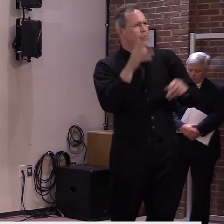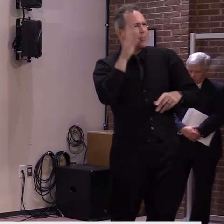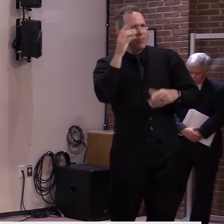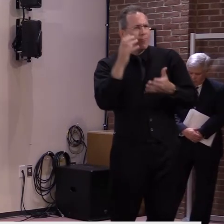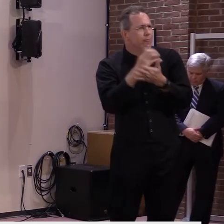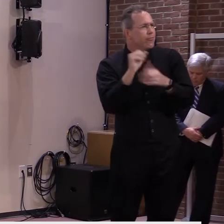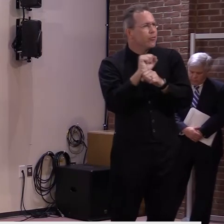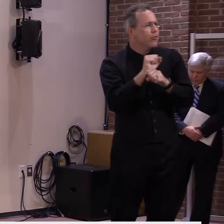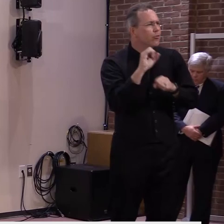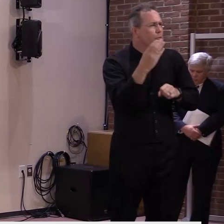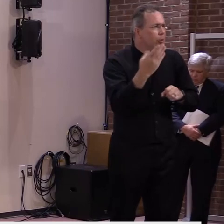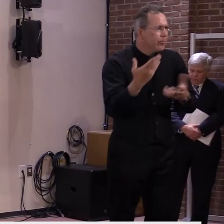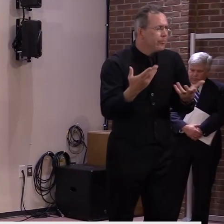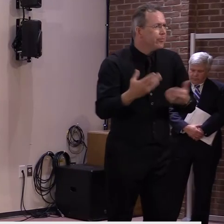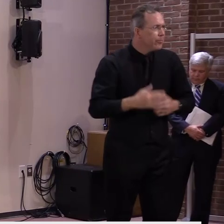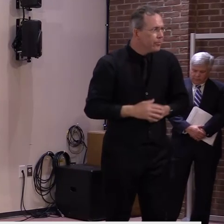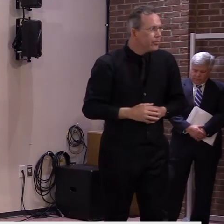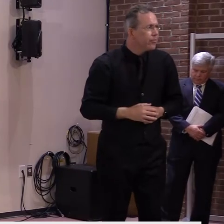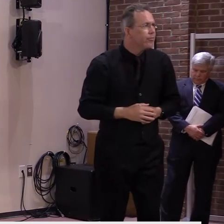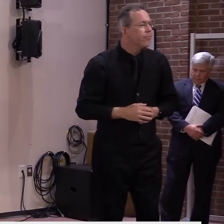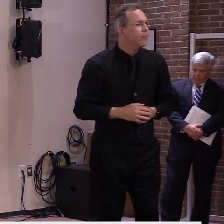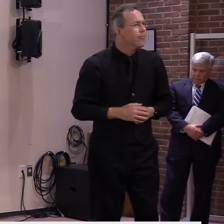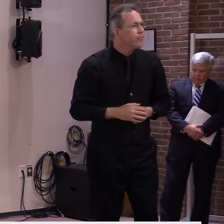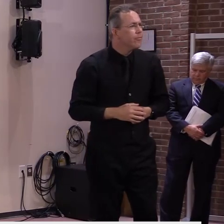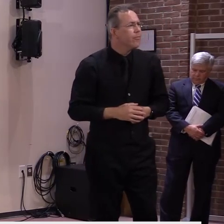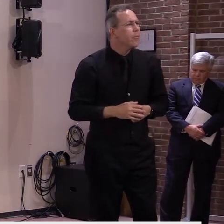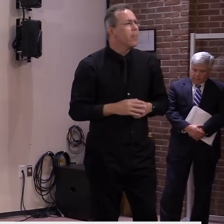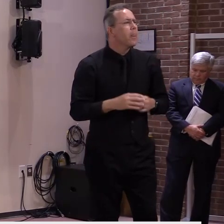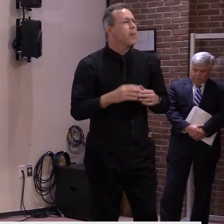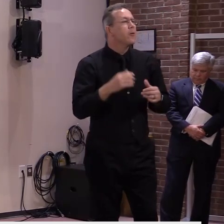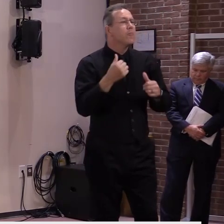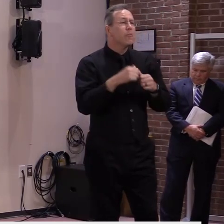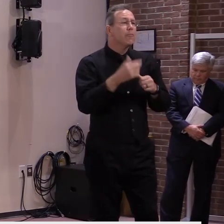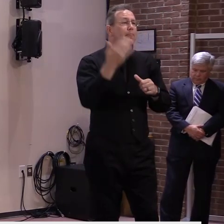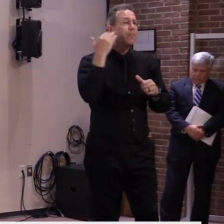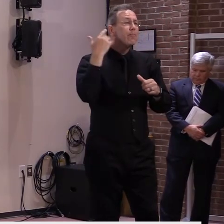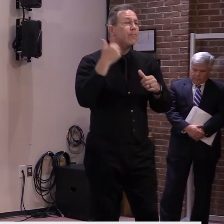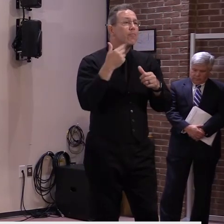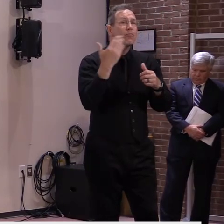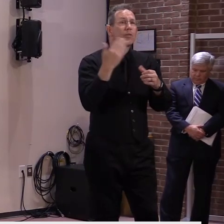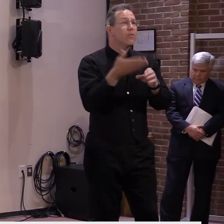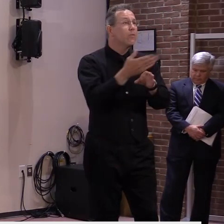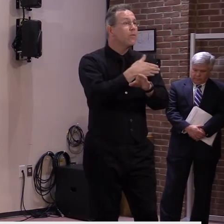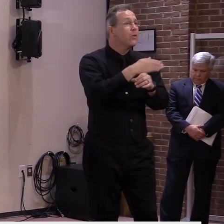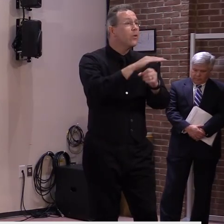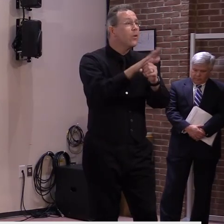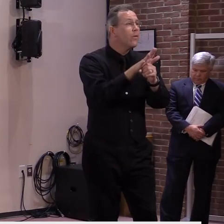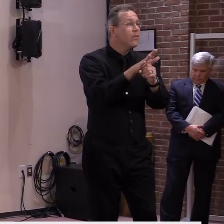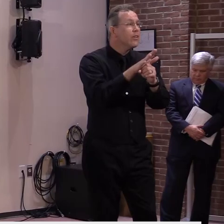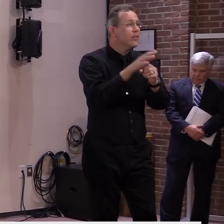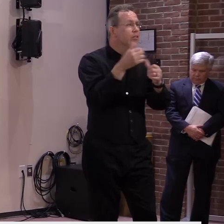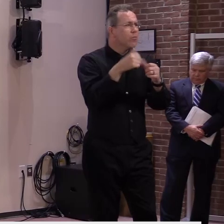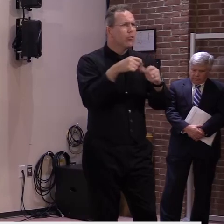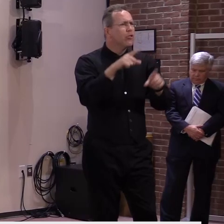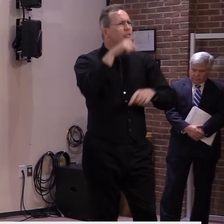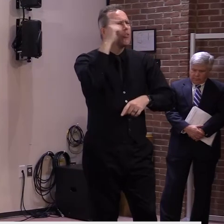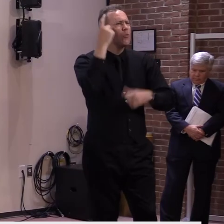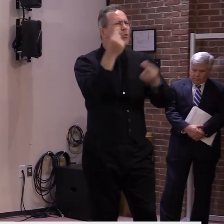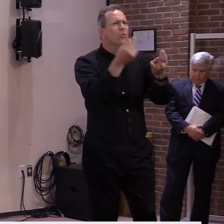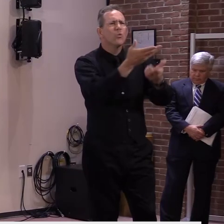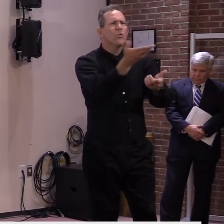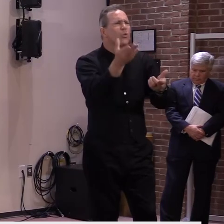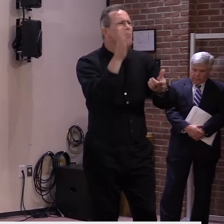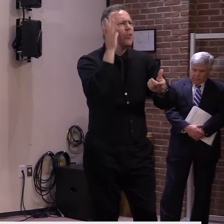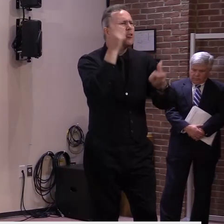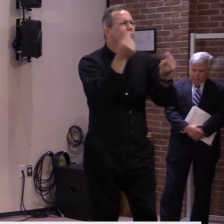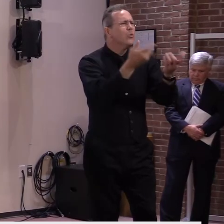question really becomes, what would you do traditionally during the time when the school was on summer break, and would you be